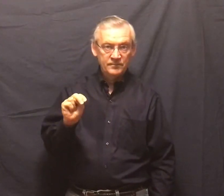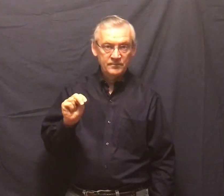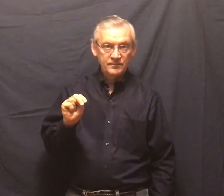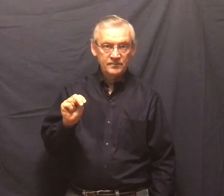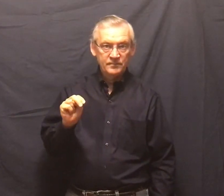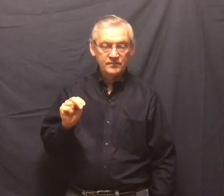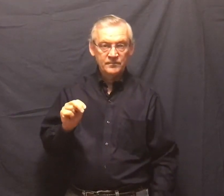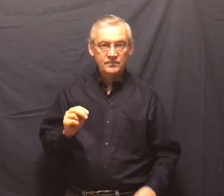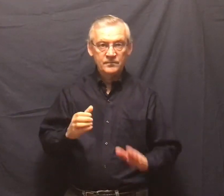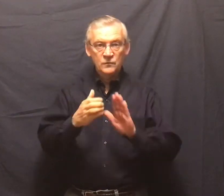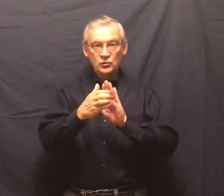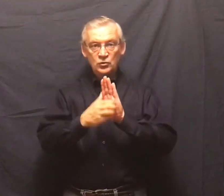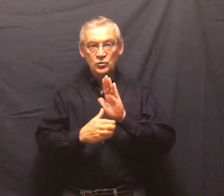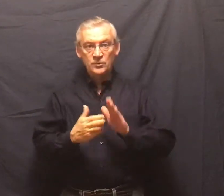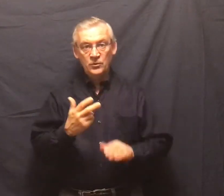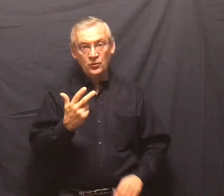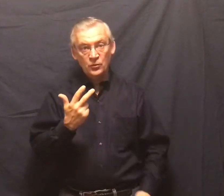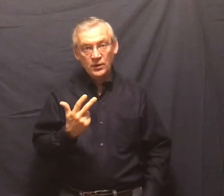Chapter 3, Part 5.